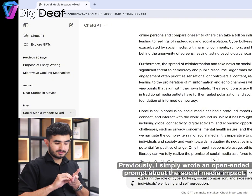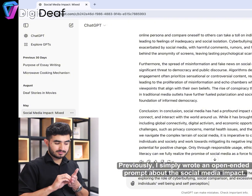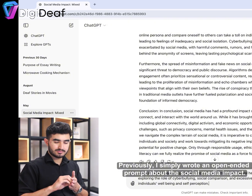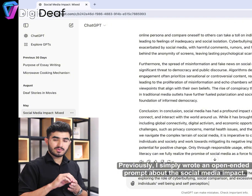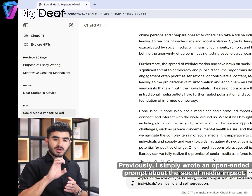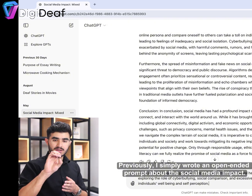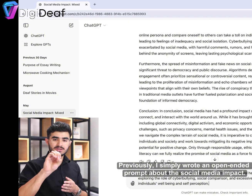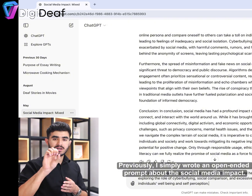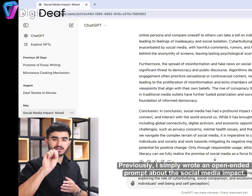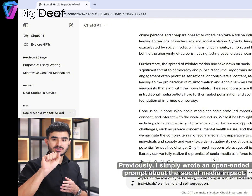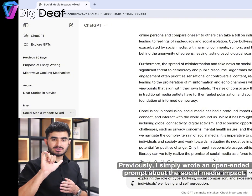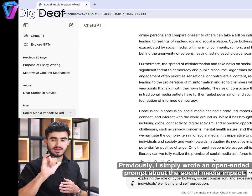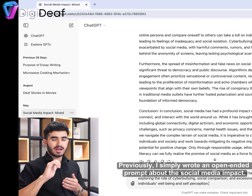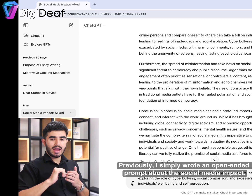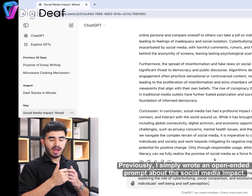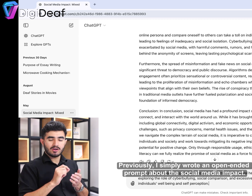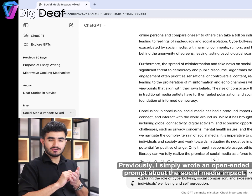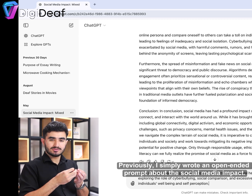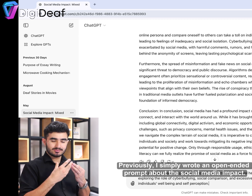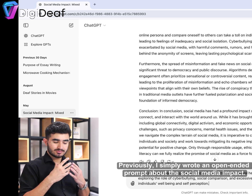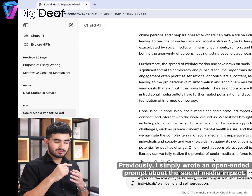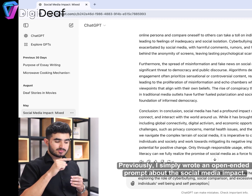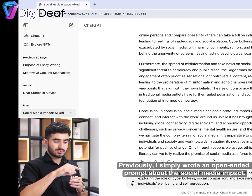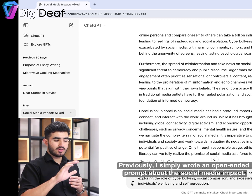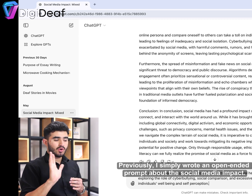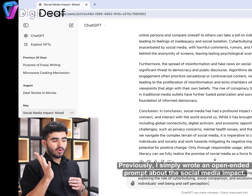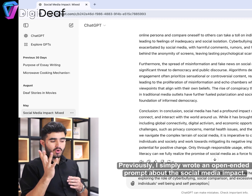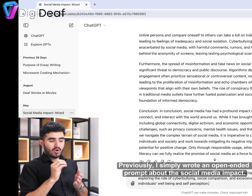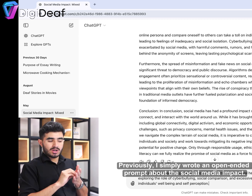Previously, I simply wrote an open-ended prompt about the social media impact.